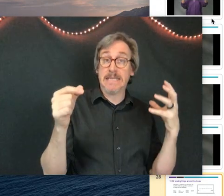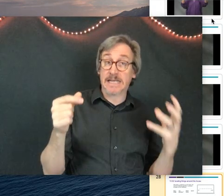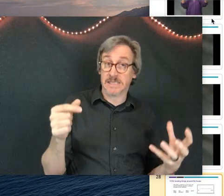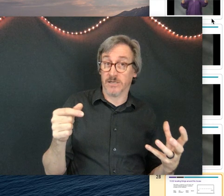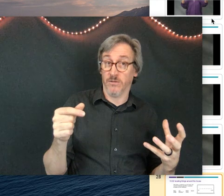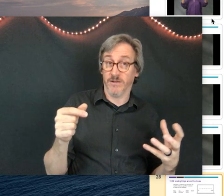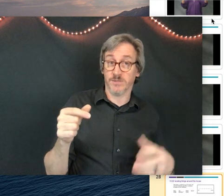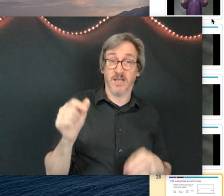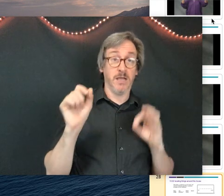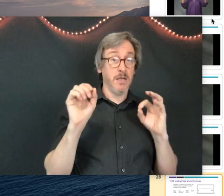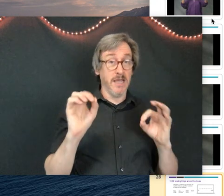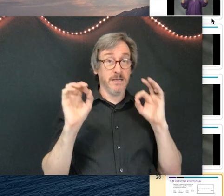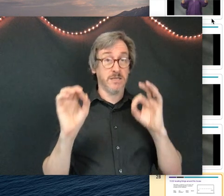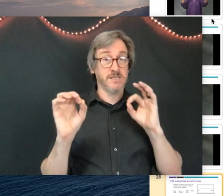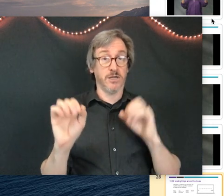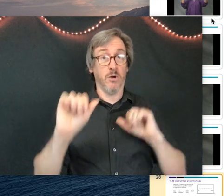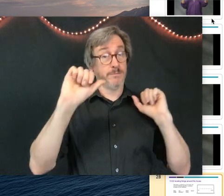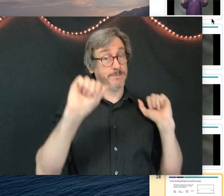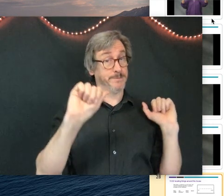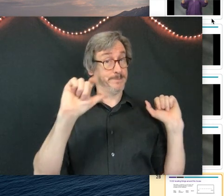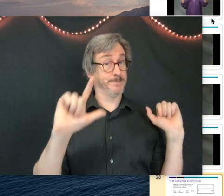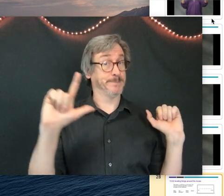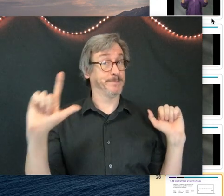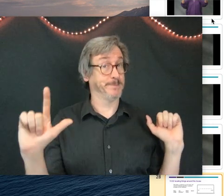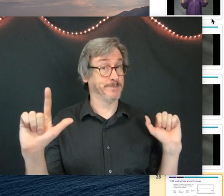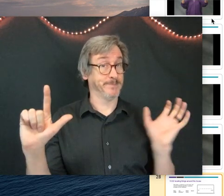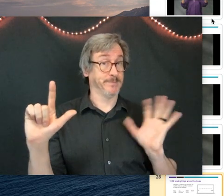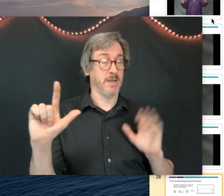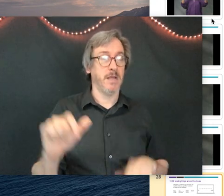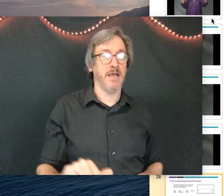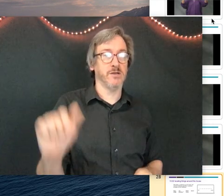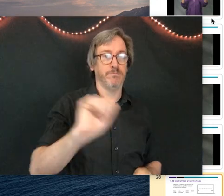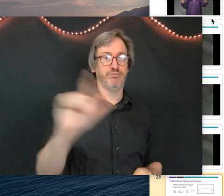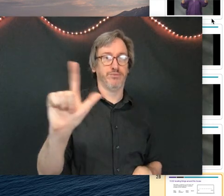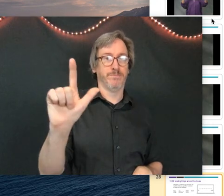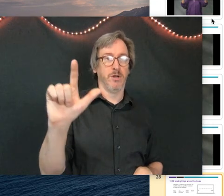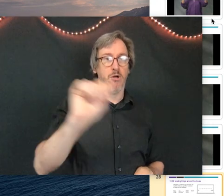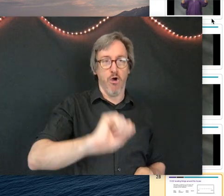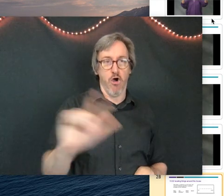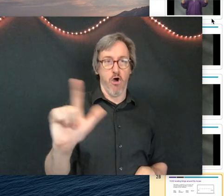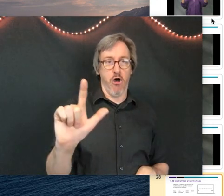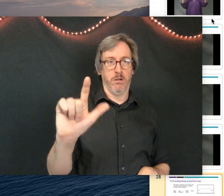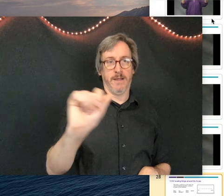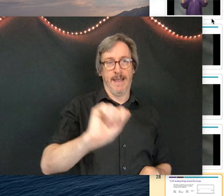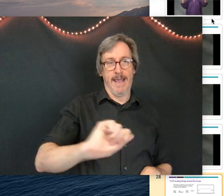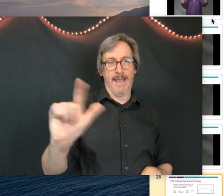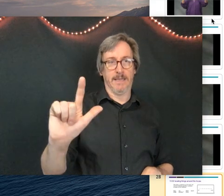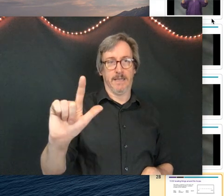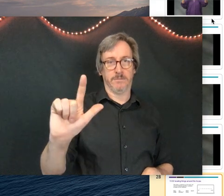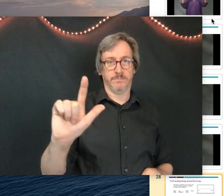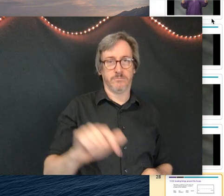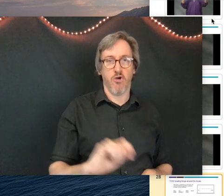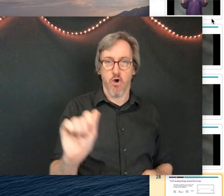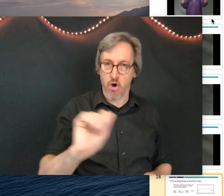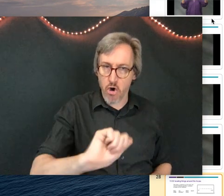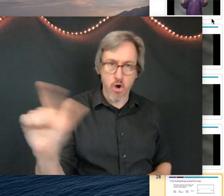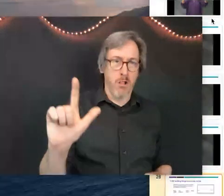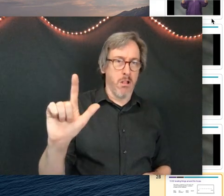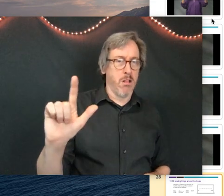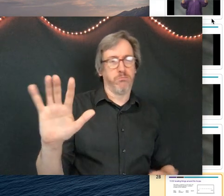a lexical fingerspelling. It doesn't go. It goes all, A-L-L.